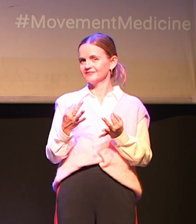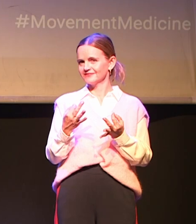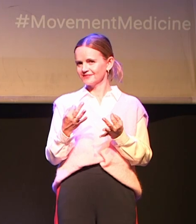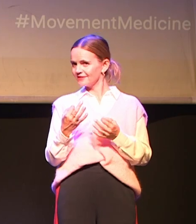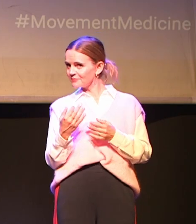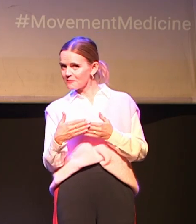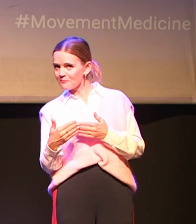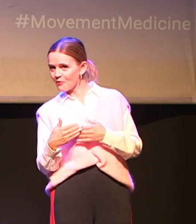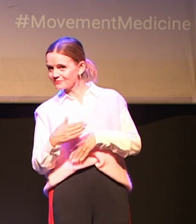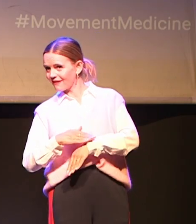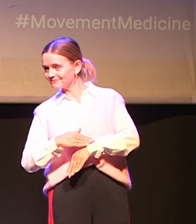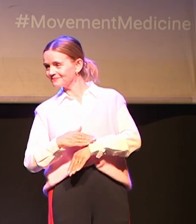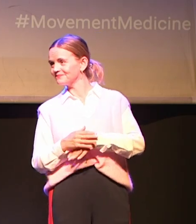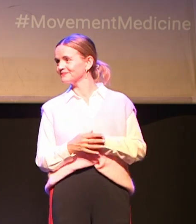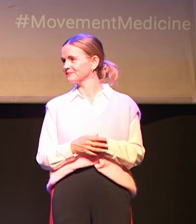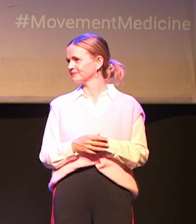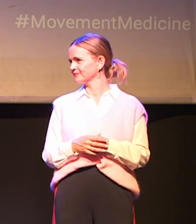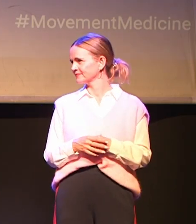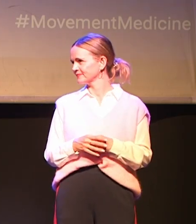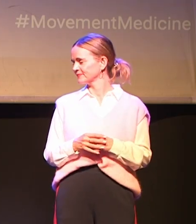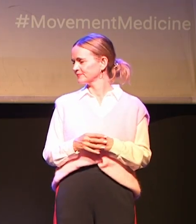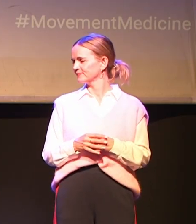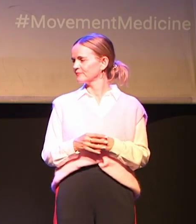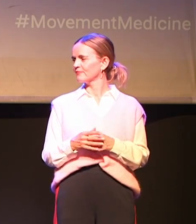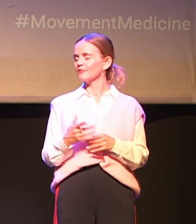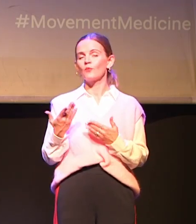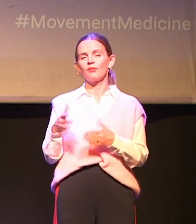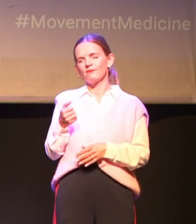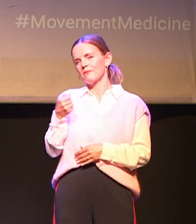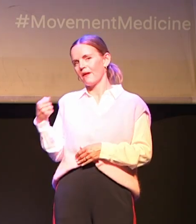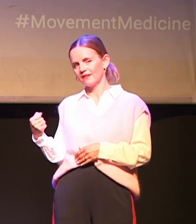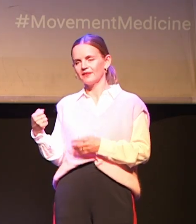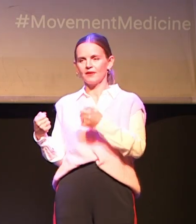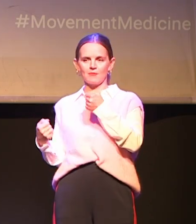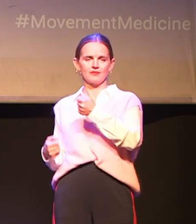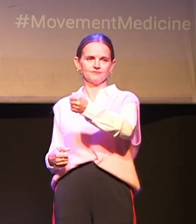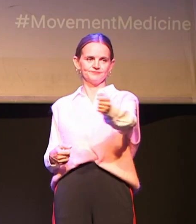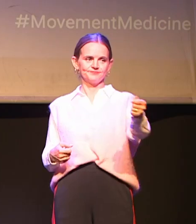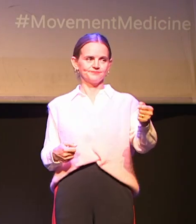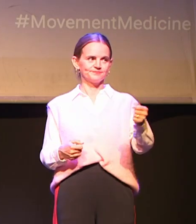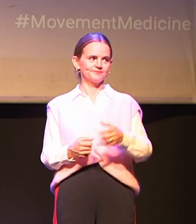more, so more. And I want to take this and we'll use these two.